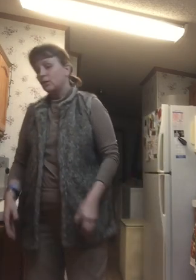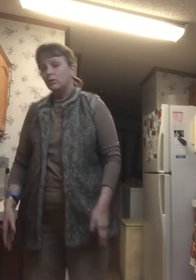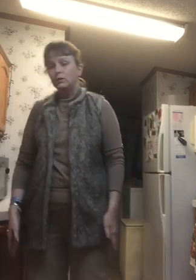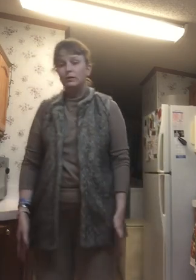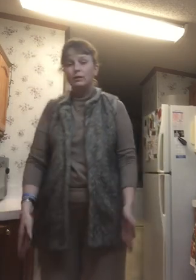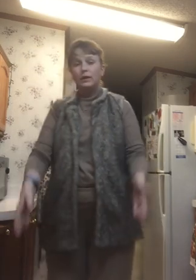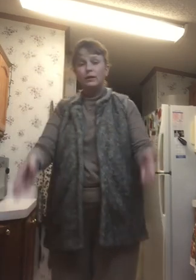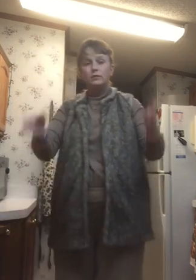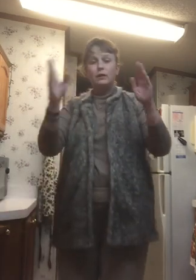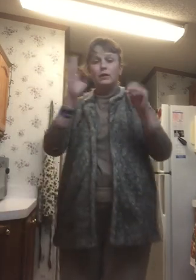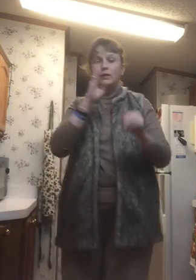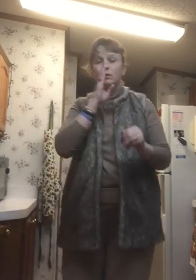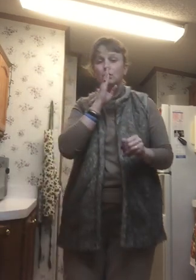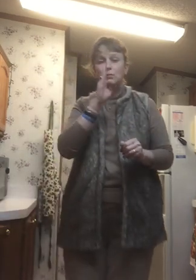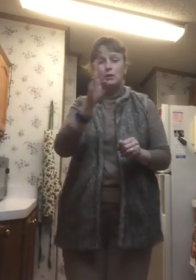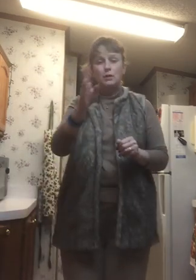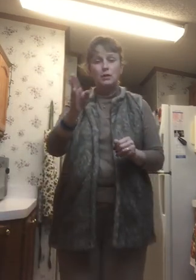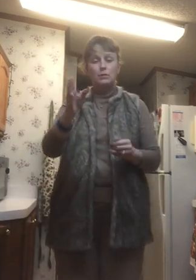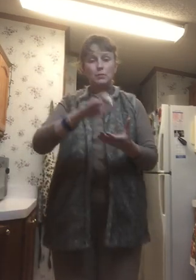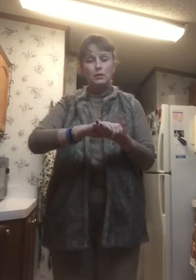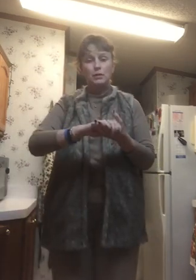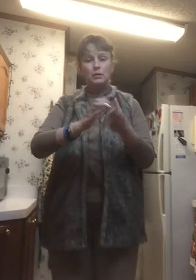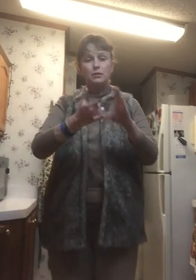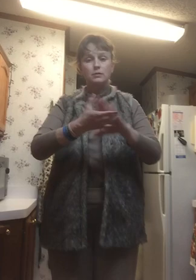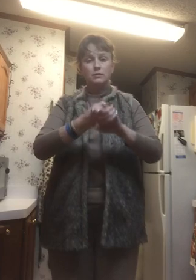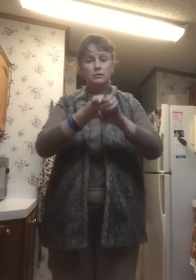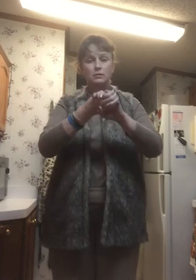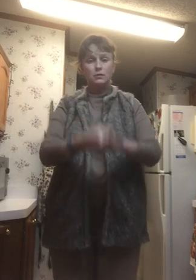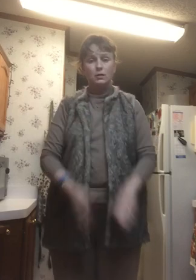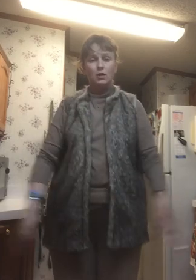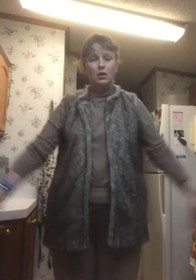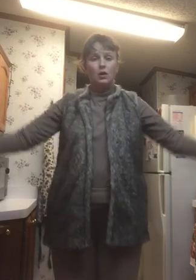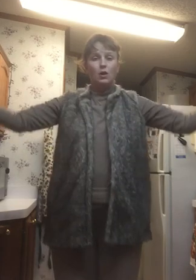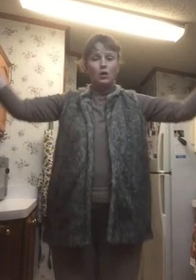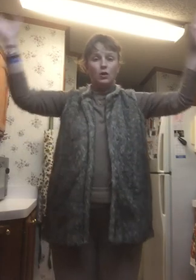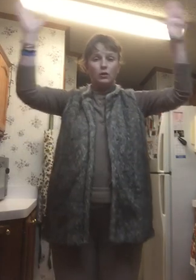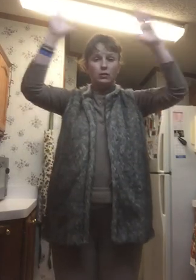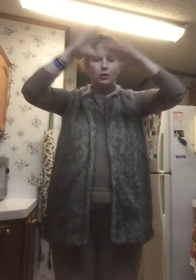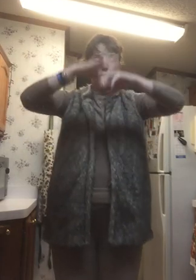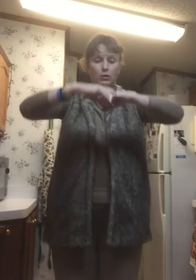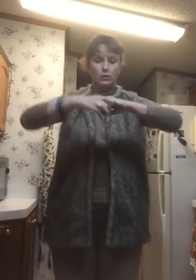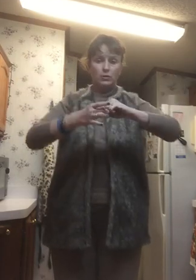So, let there be peace on earth.